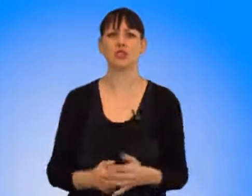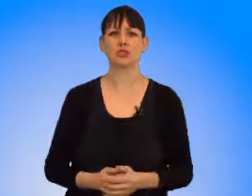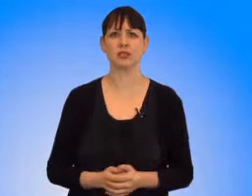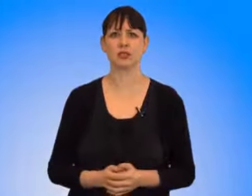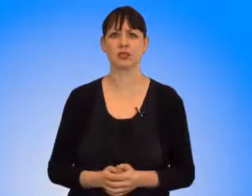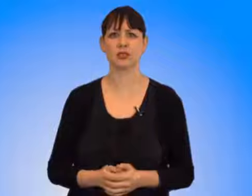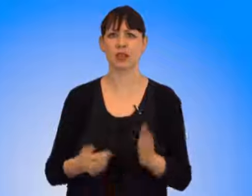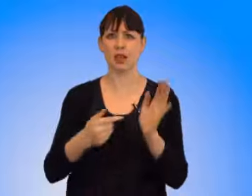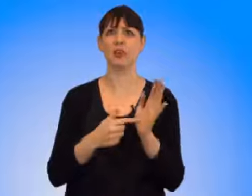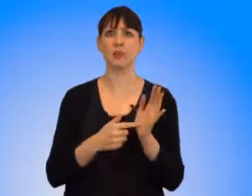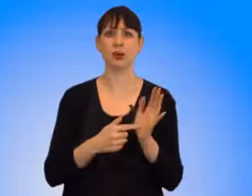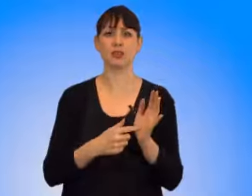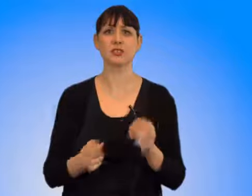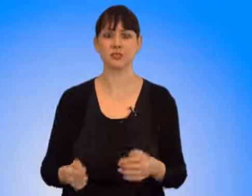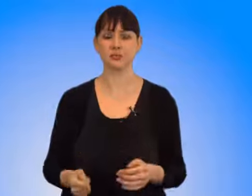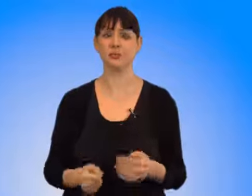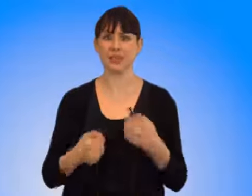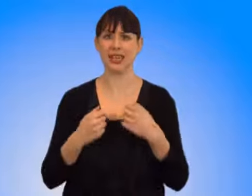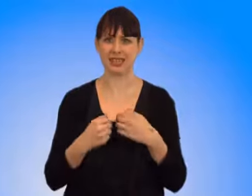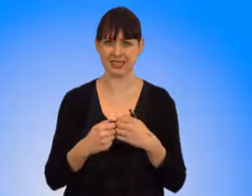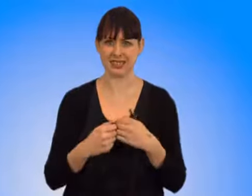ouch! I've burnt my hand.